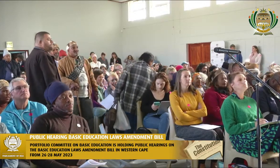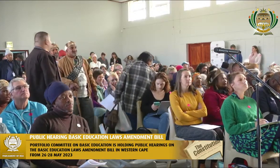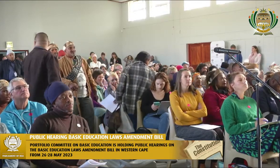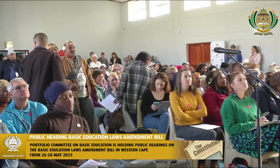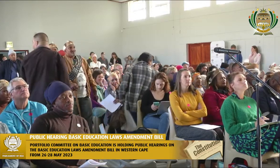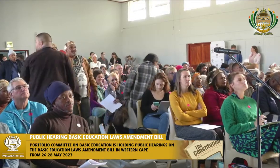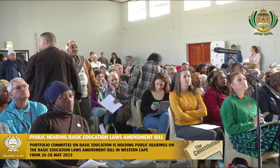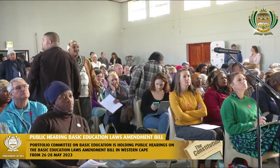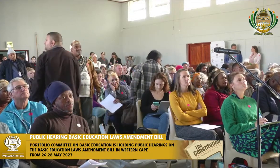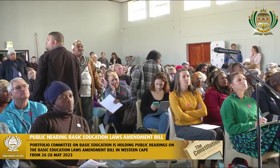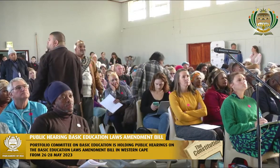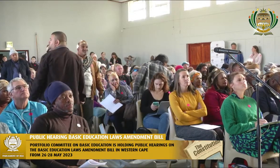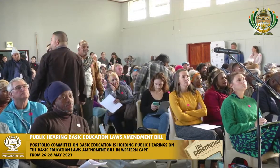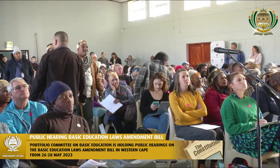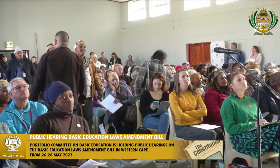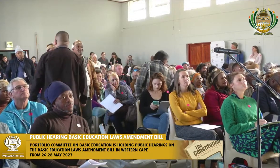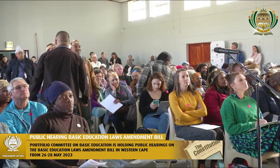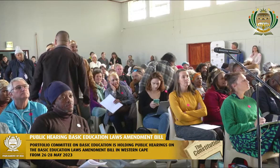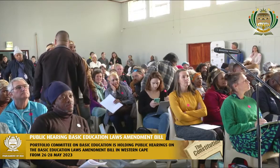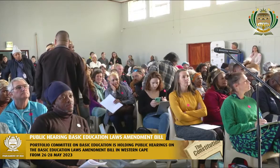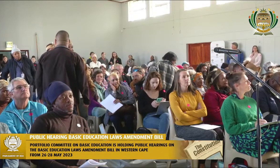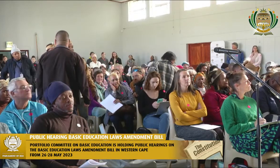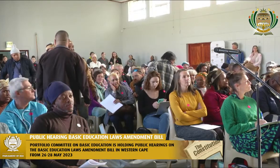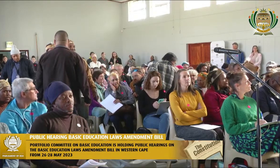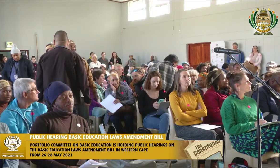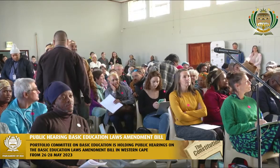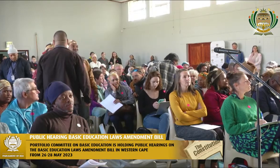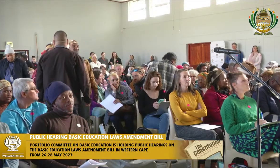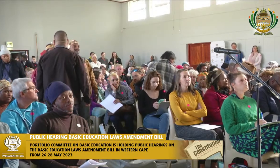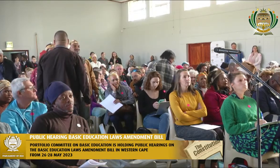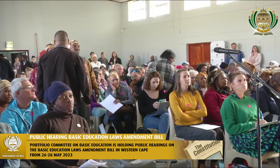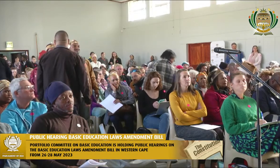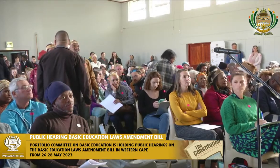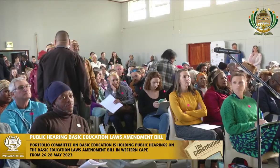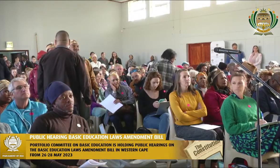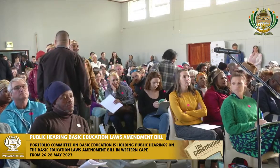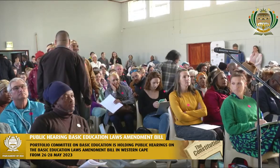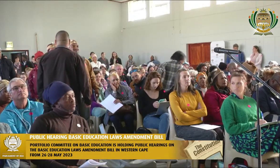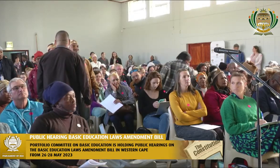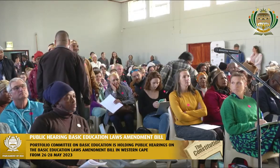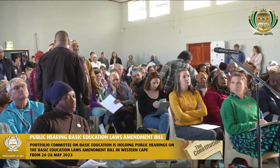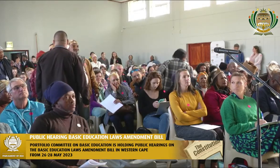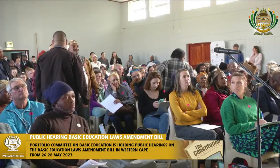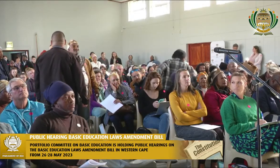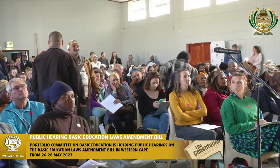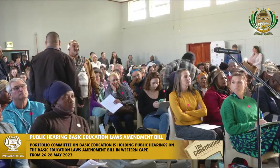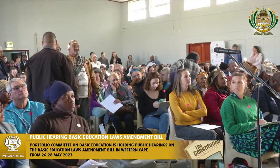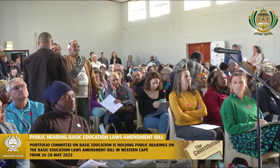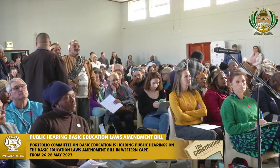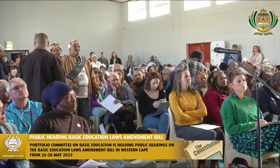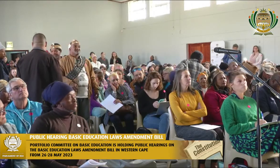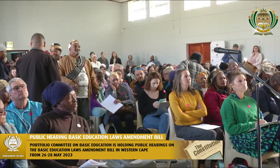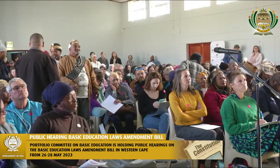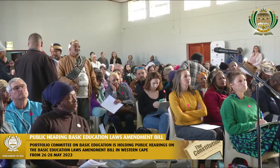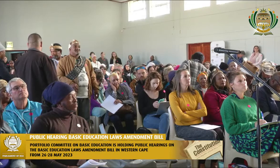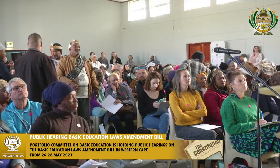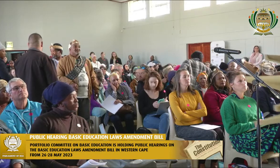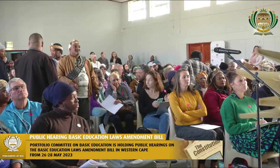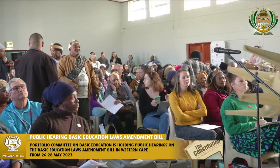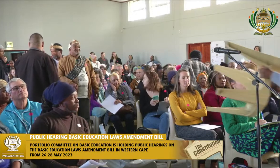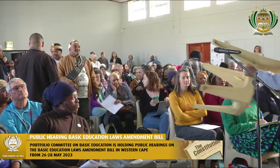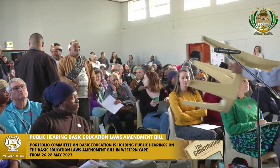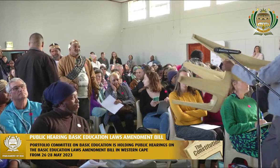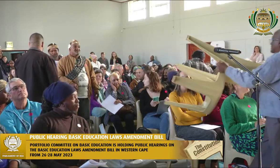can I kindly request you to go back, because there are people that cannot see us where you are